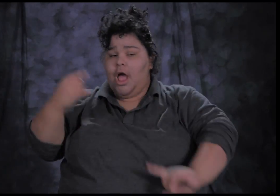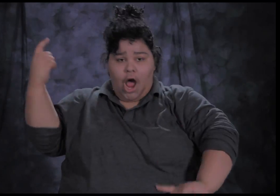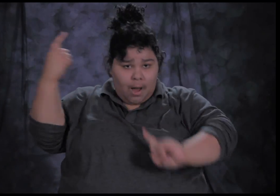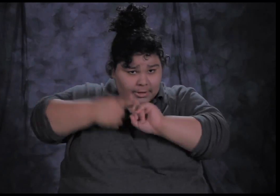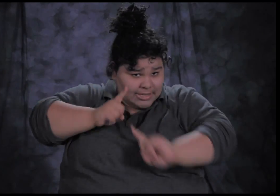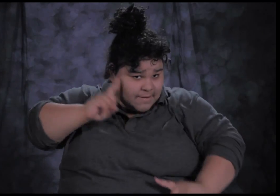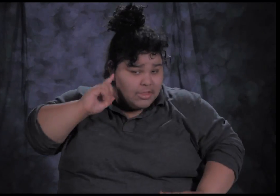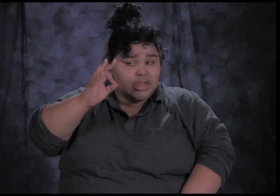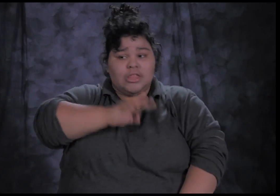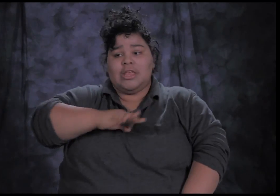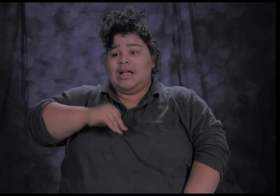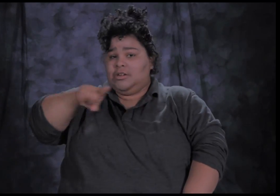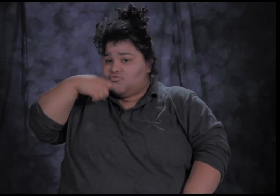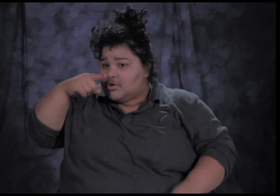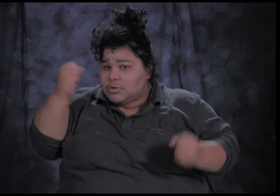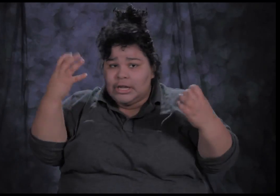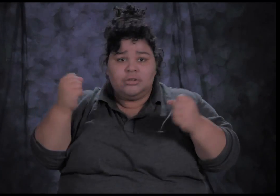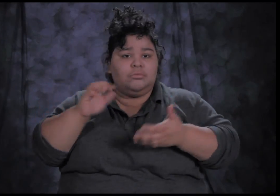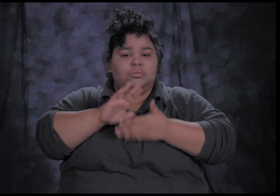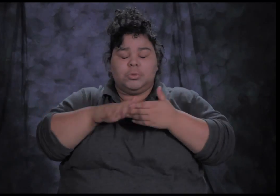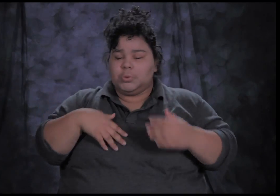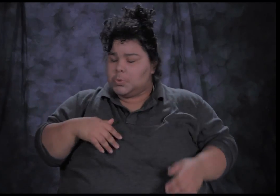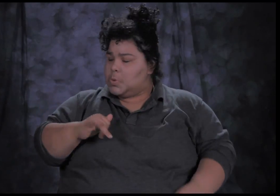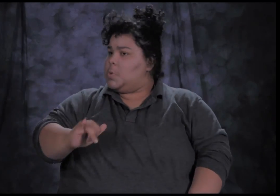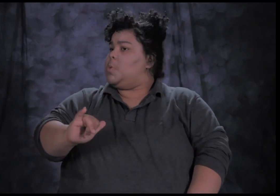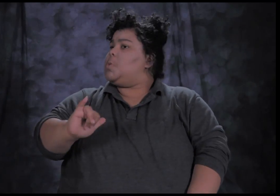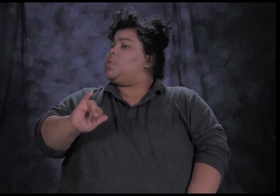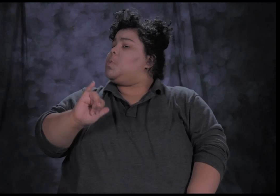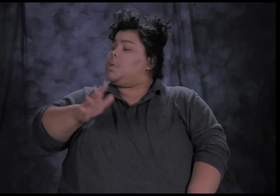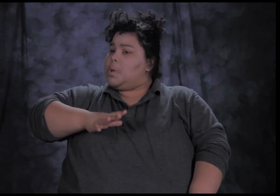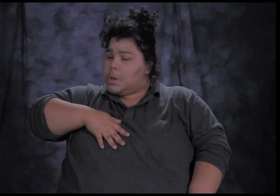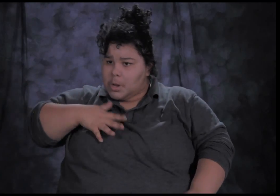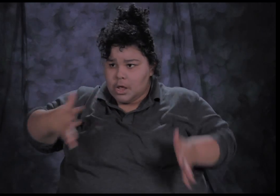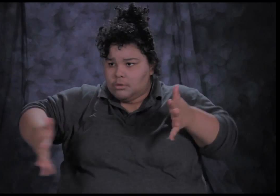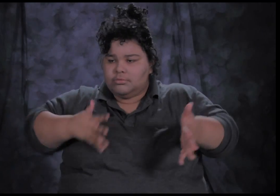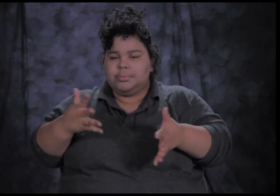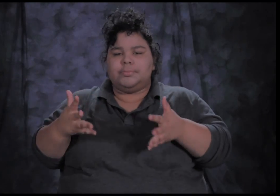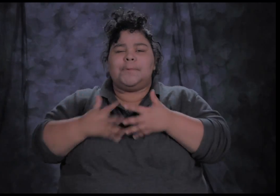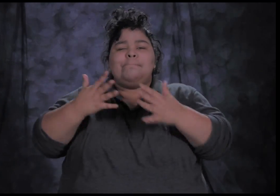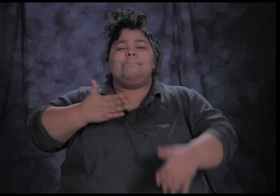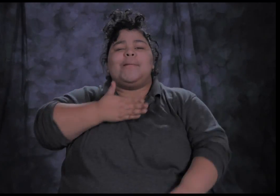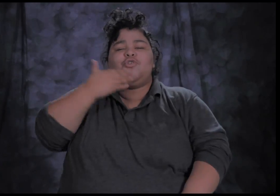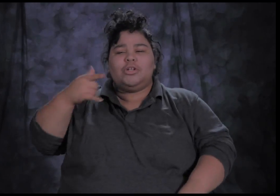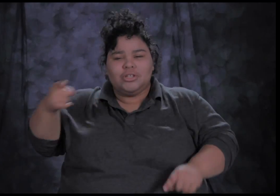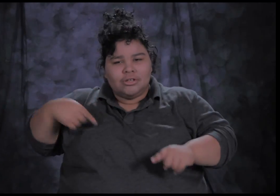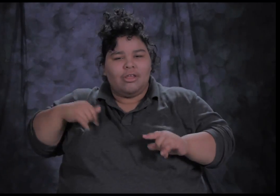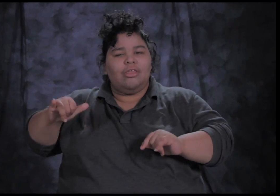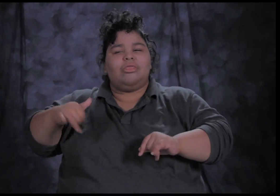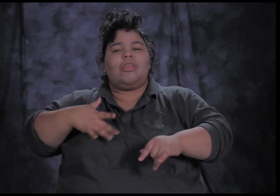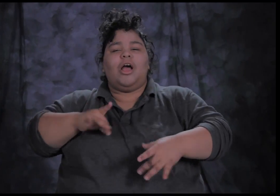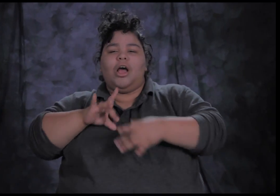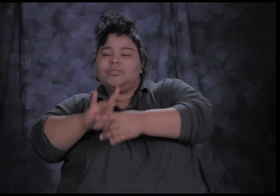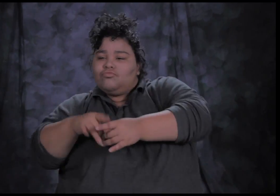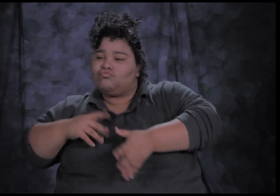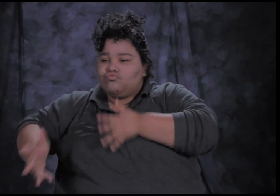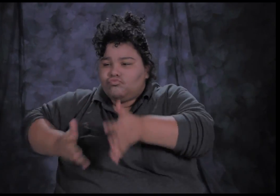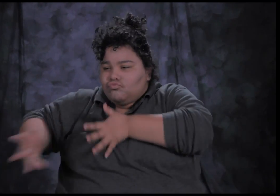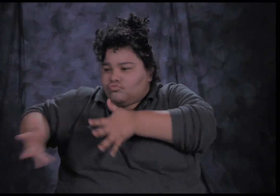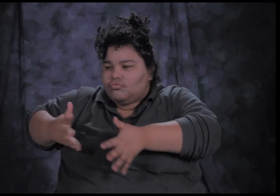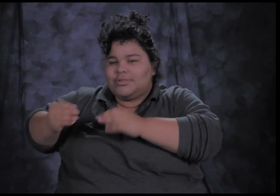Center Hospital actually has a deaf unit and always has interpreters and deaf staff who can sign. Even the hearing staff sign.